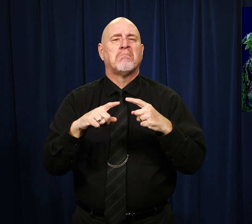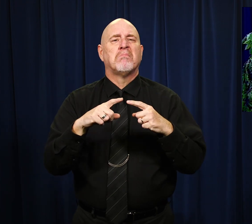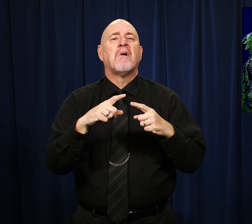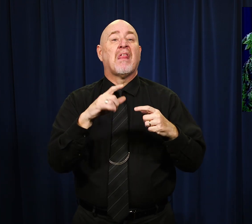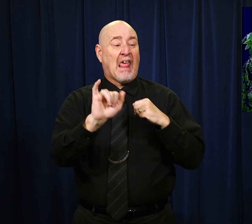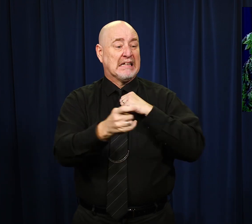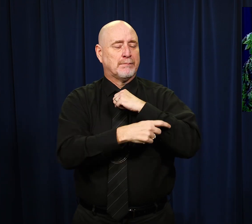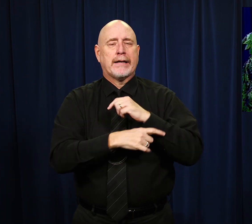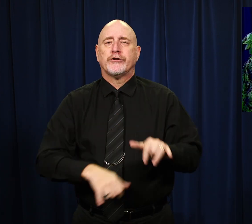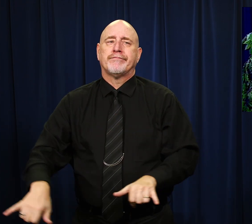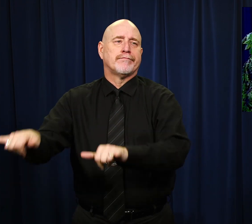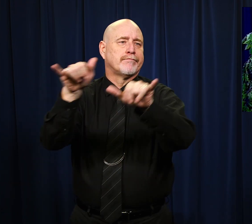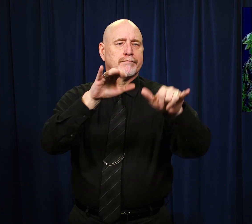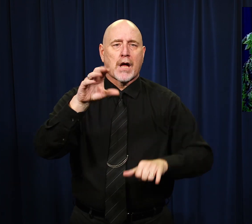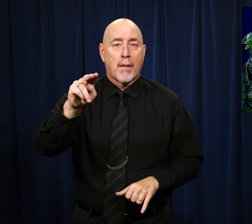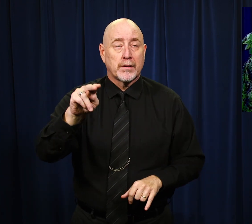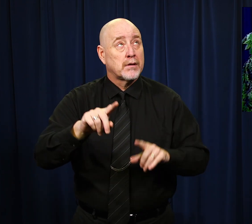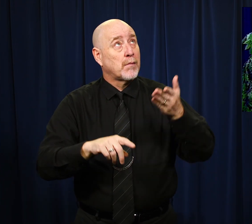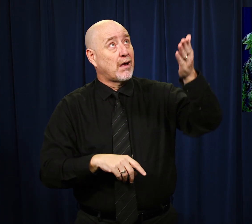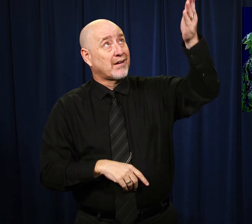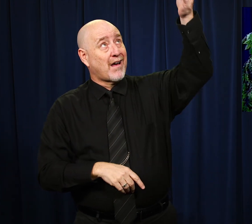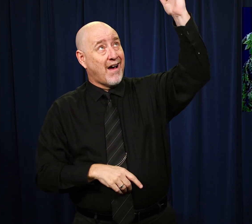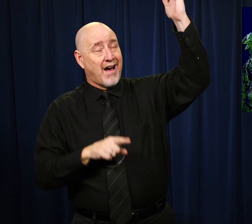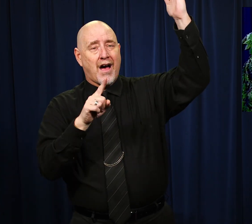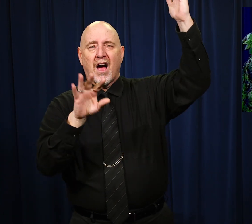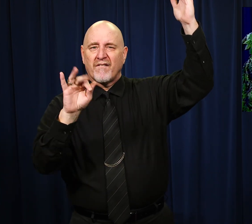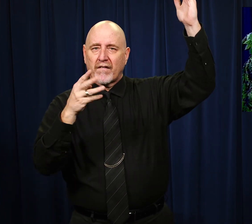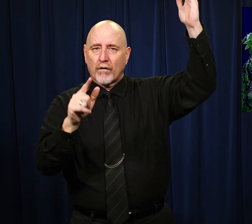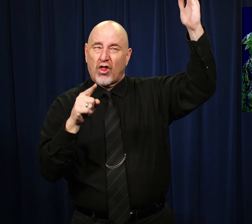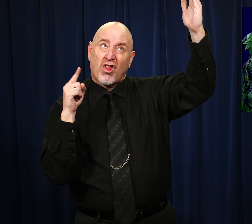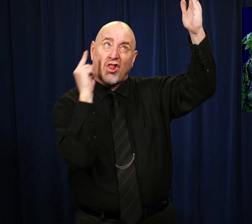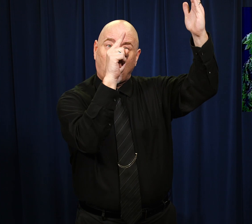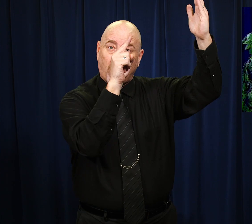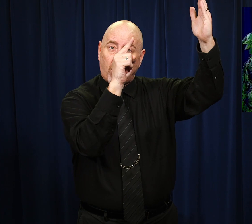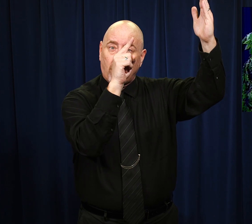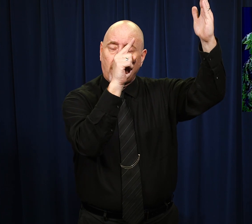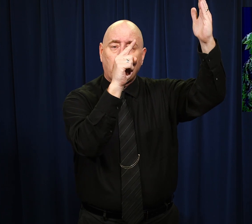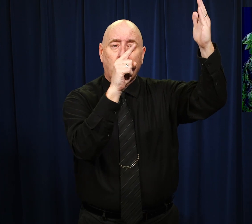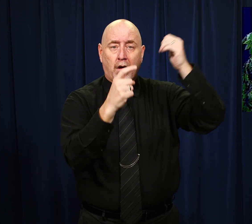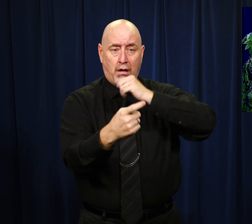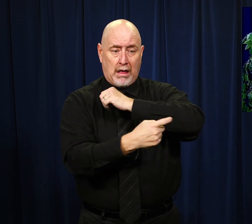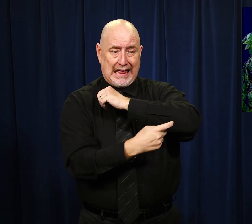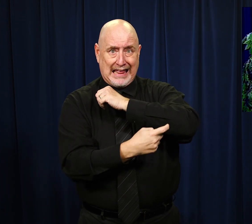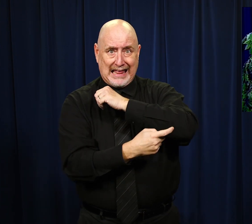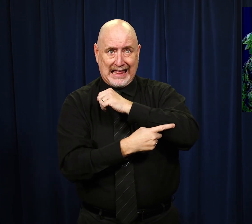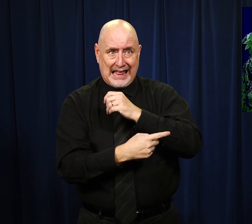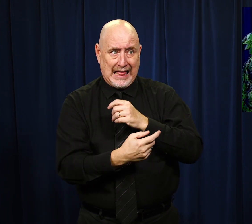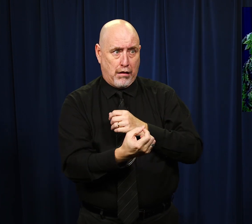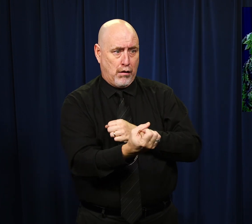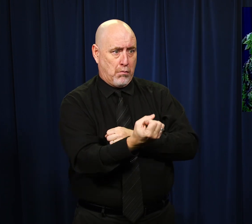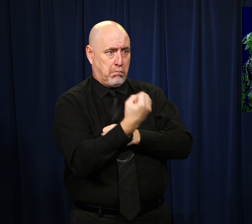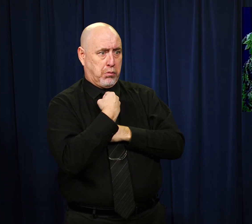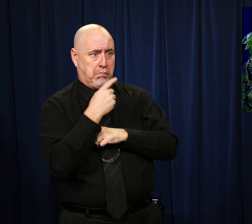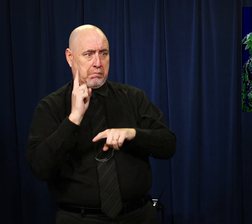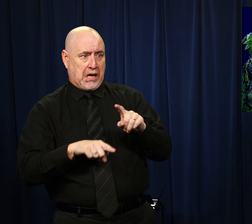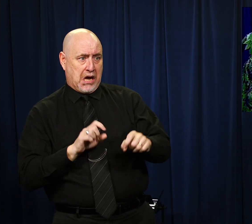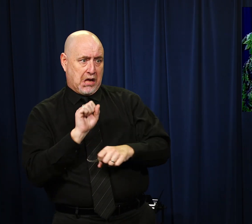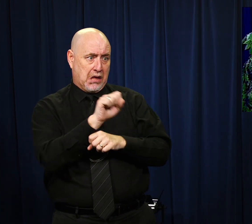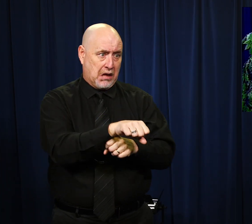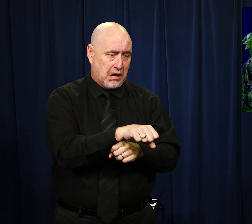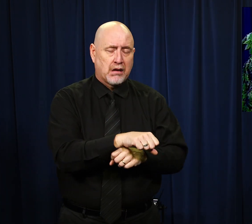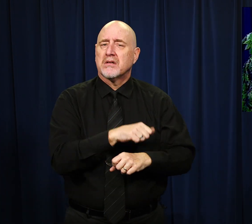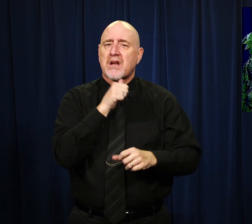to man. But God is faithful, who will not allow you to be tempted beyond what you are